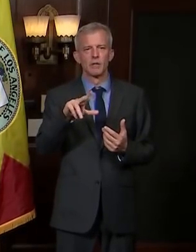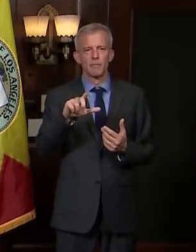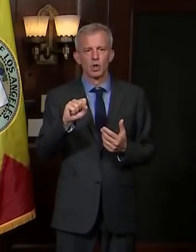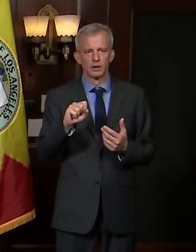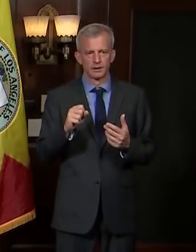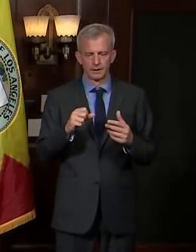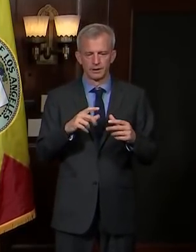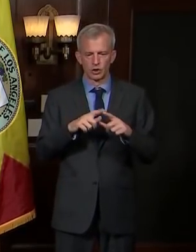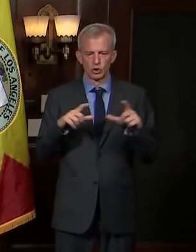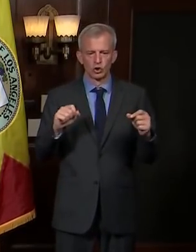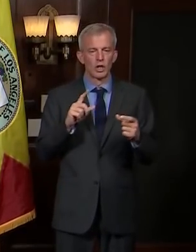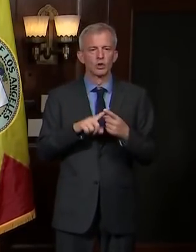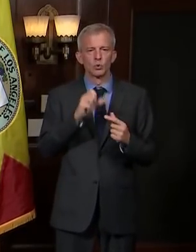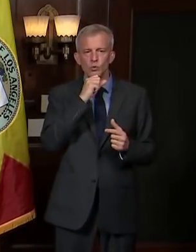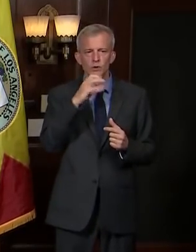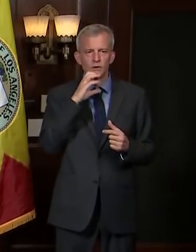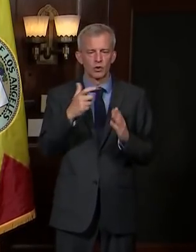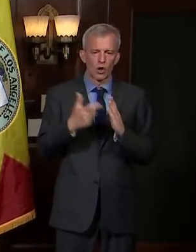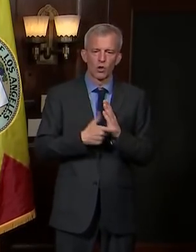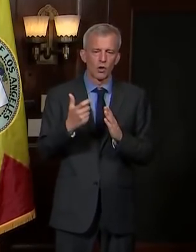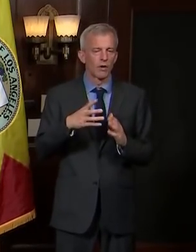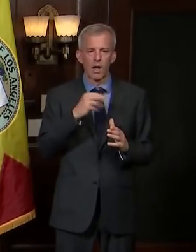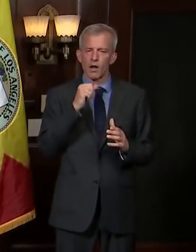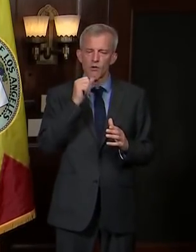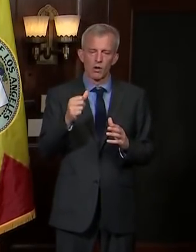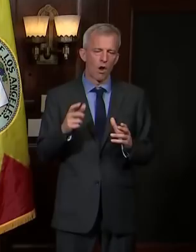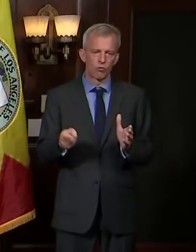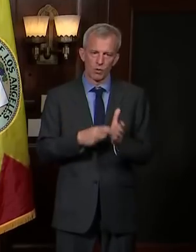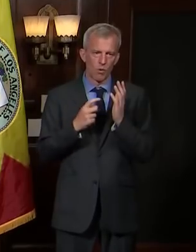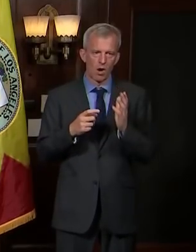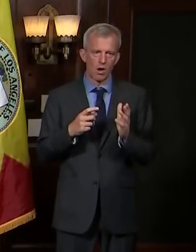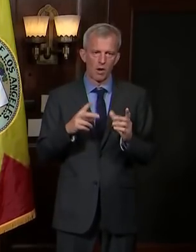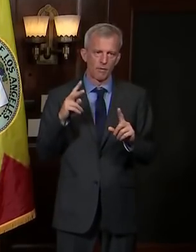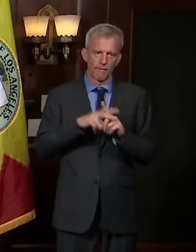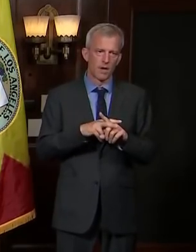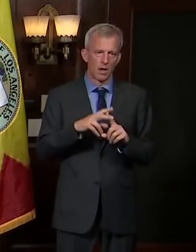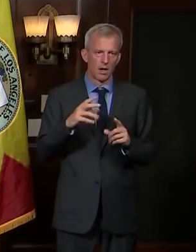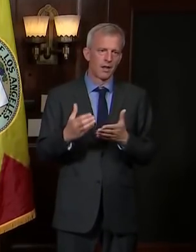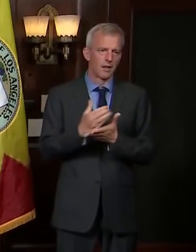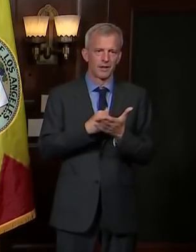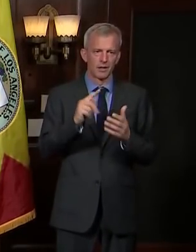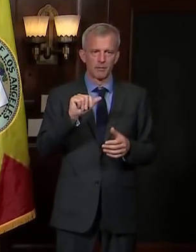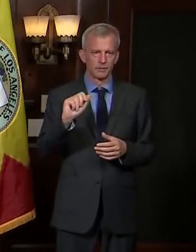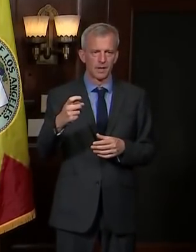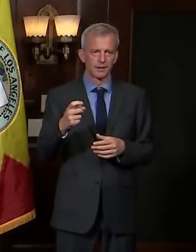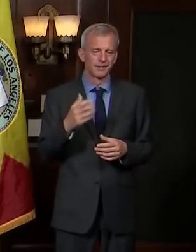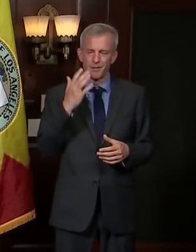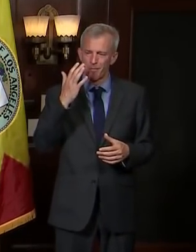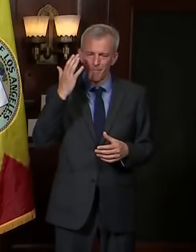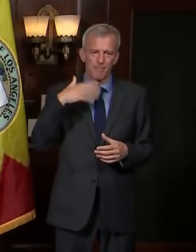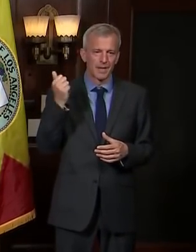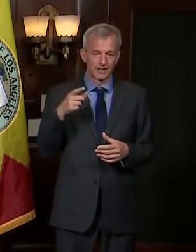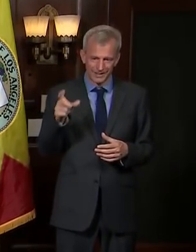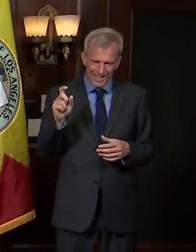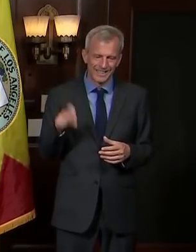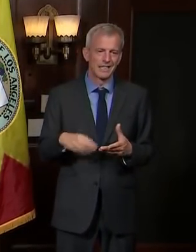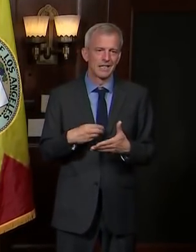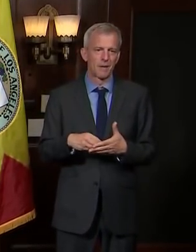rather than requiring them to file income tax returns, an unnecessary barrier to getting them the relief that they